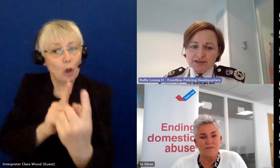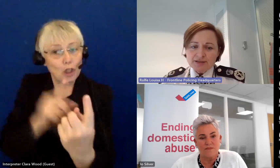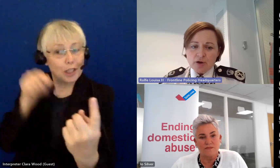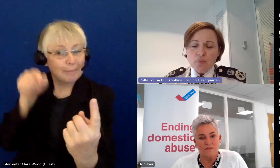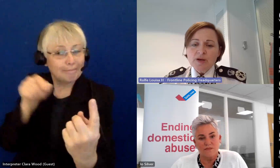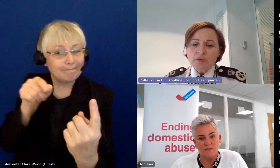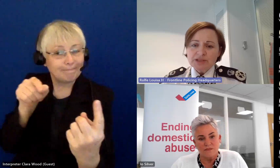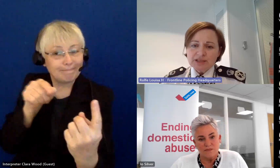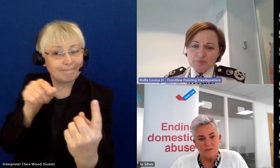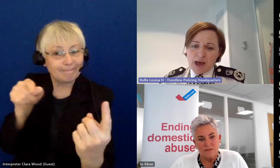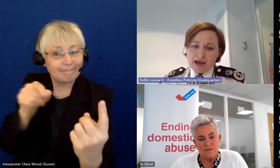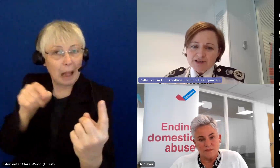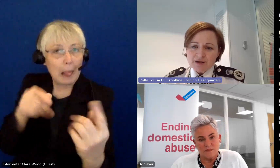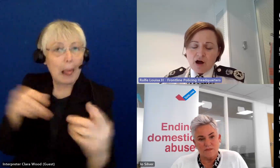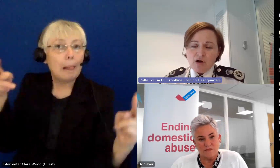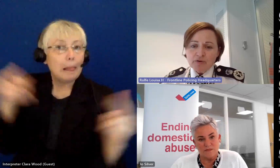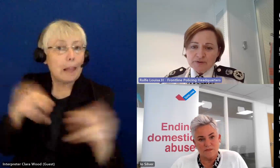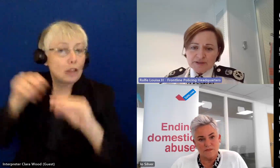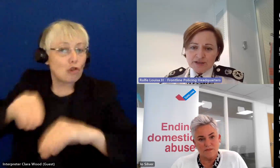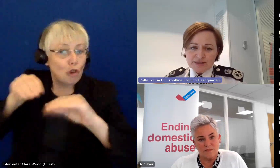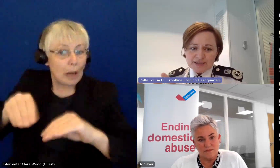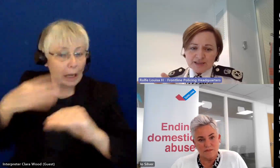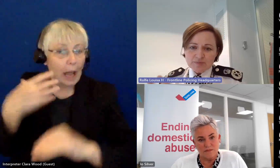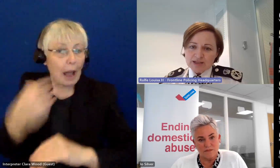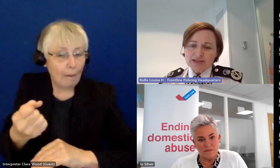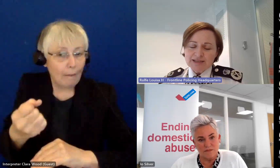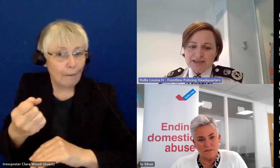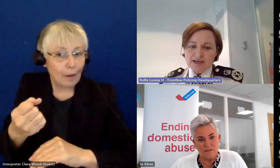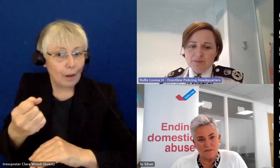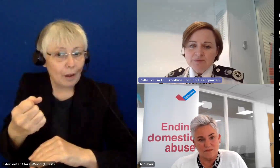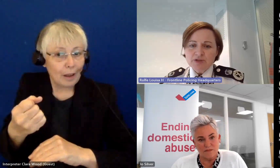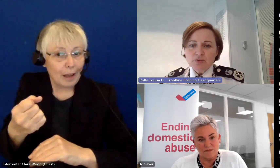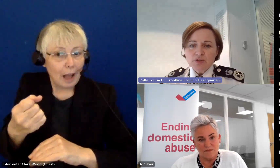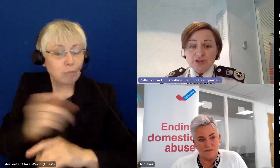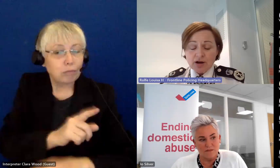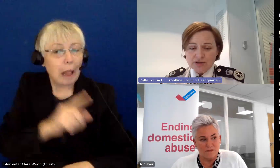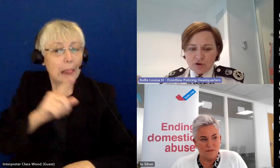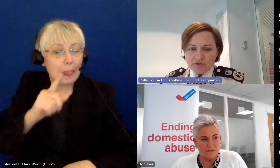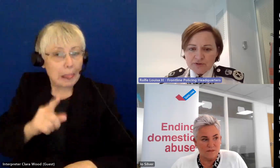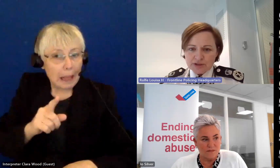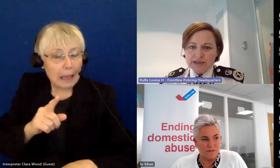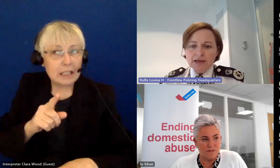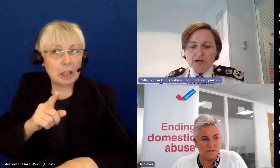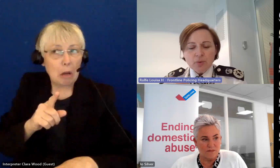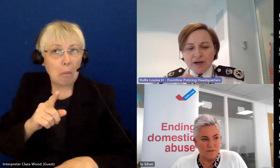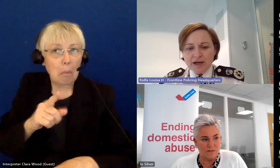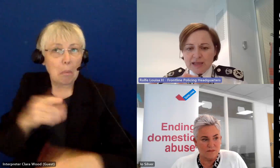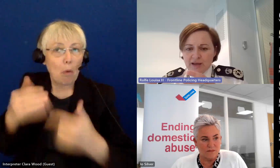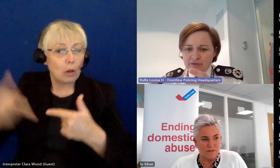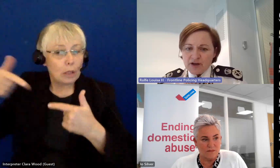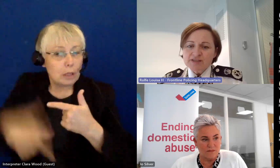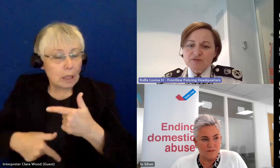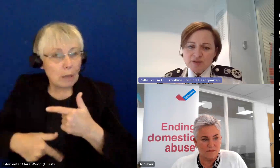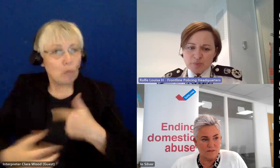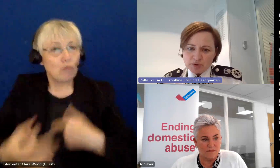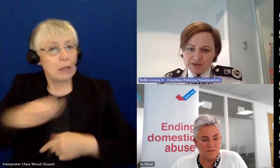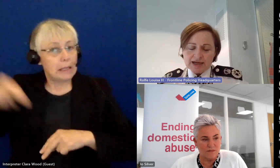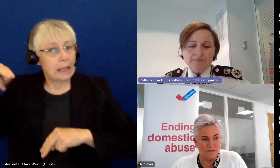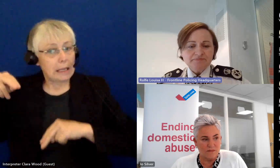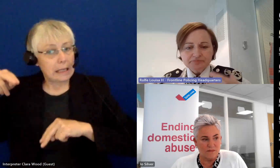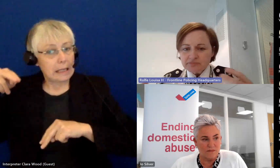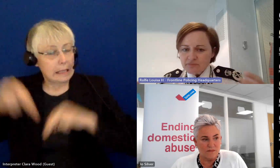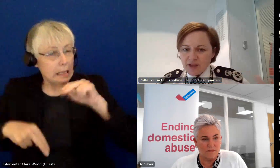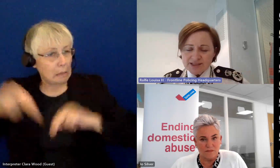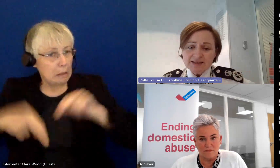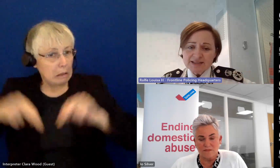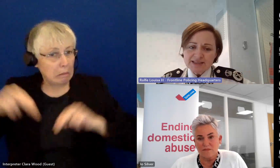Dash. So we would expect our officers in specialist teams who conduct often, when a first